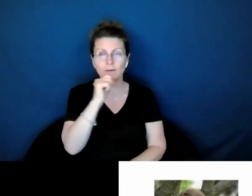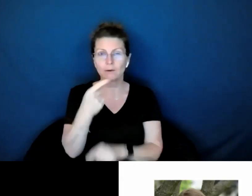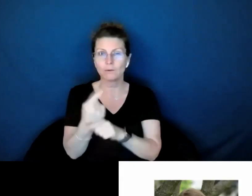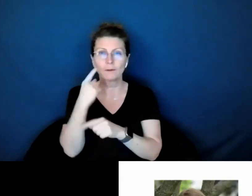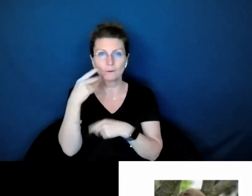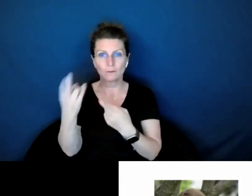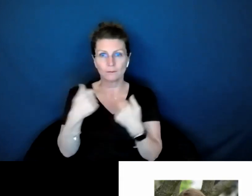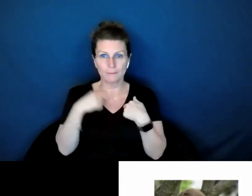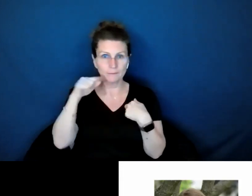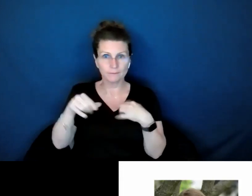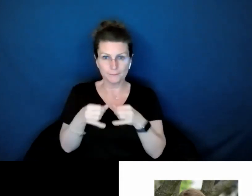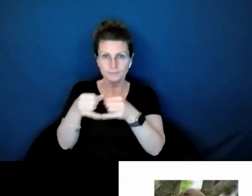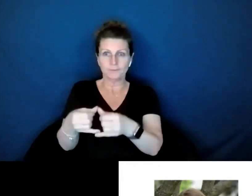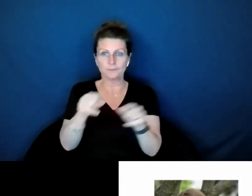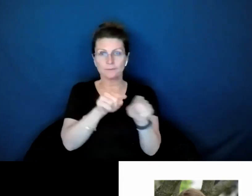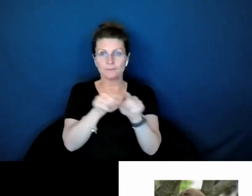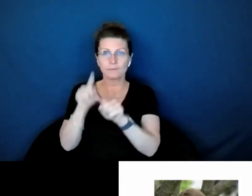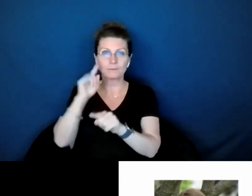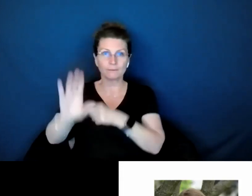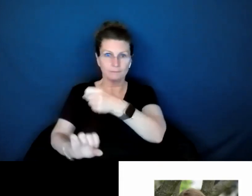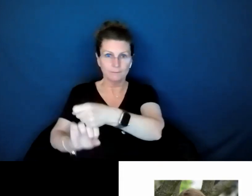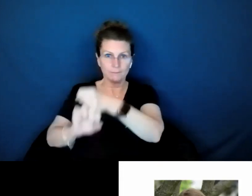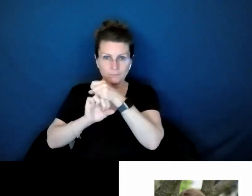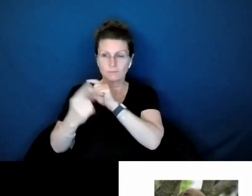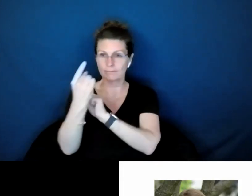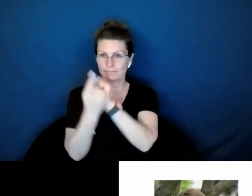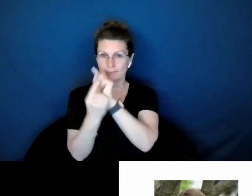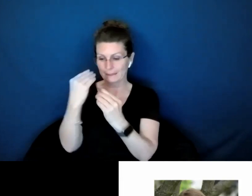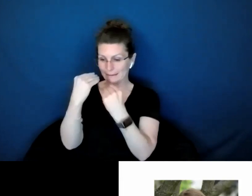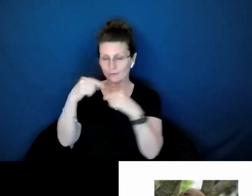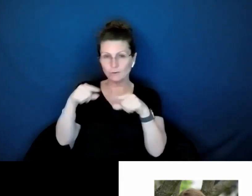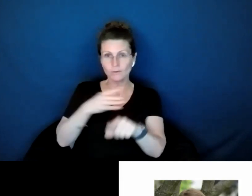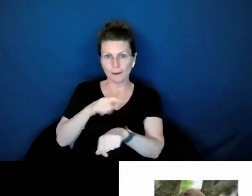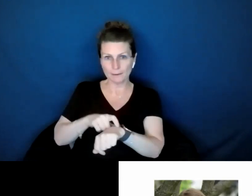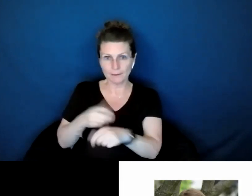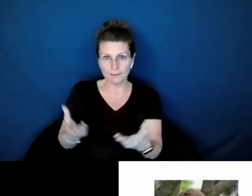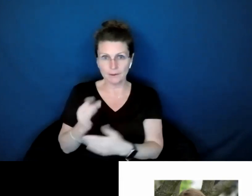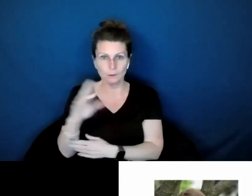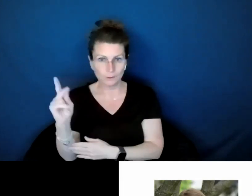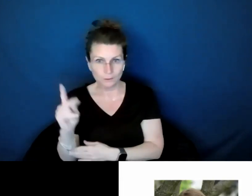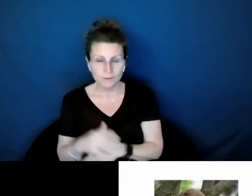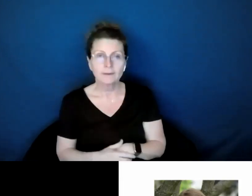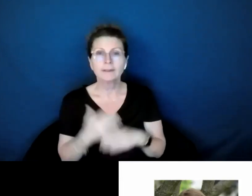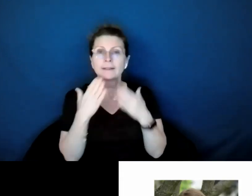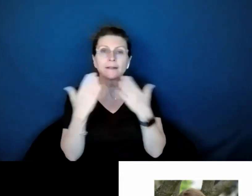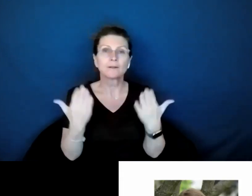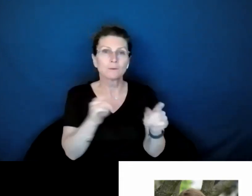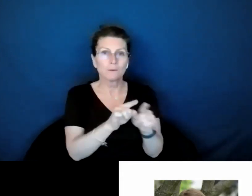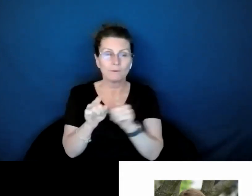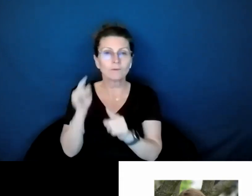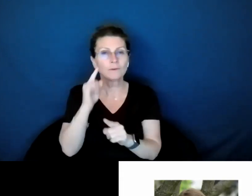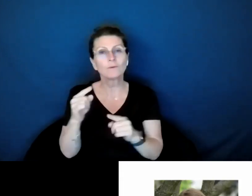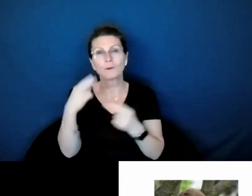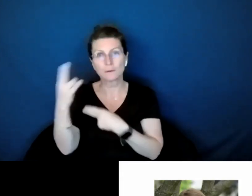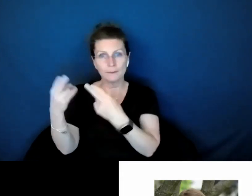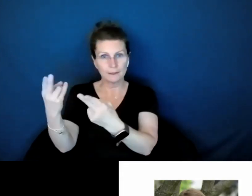this award, but also for their support and mentorship throughout my time at York. Thank you also to the nomination committee